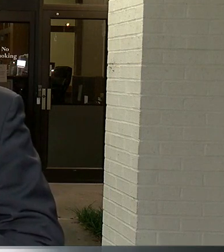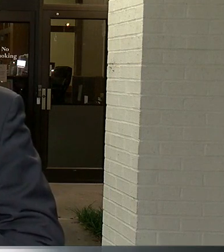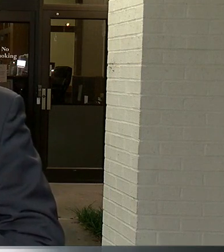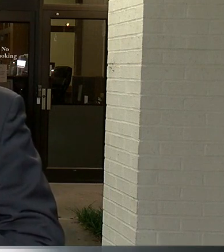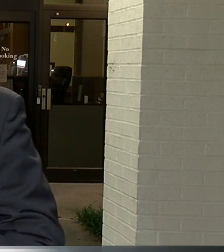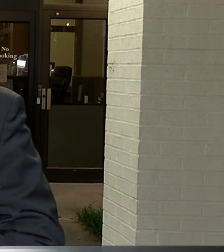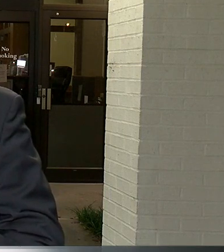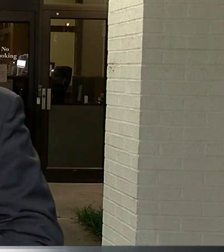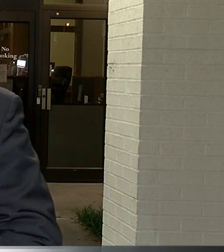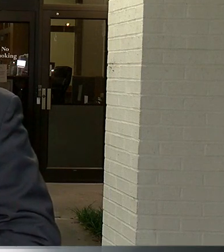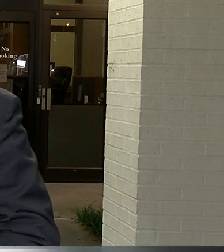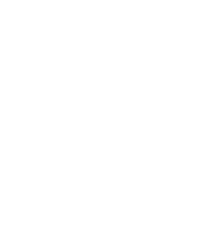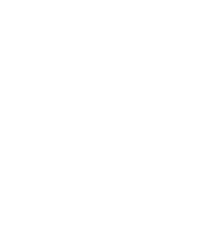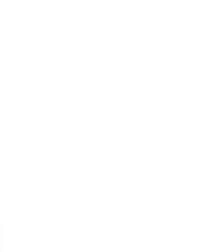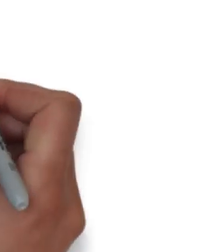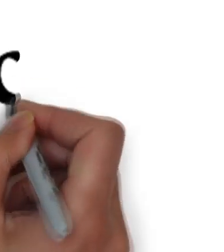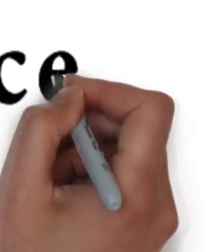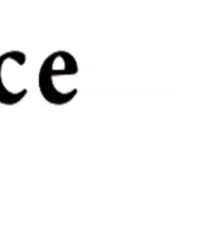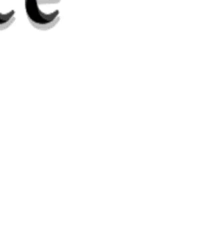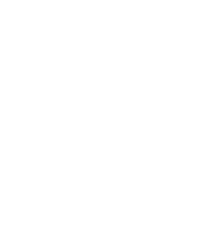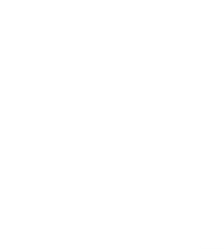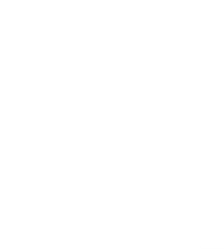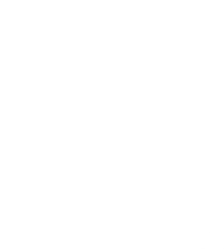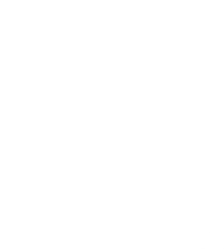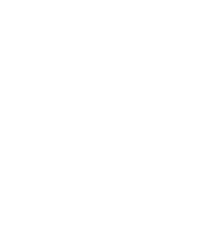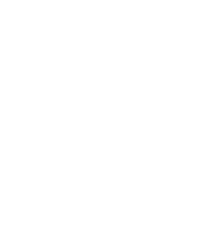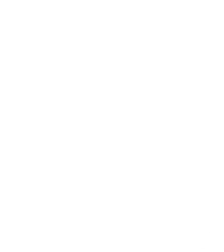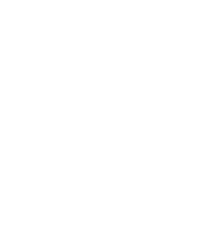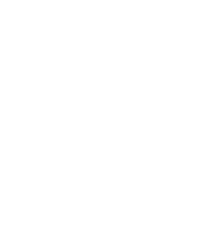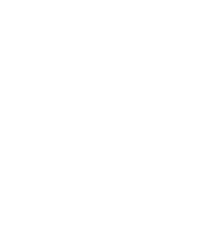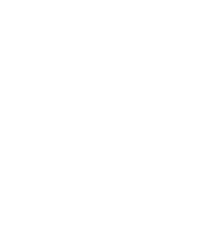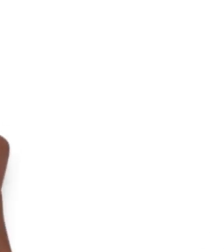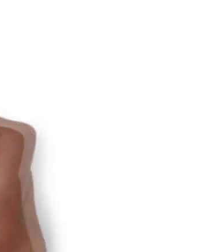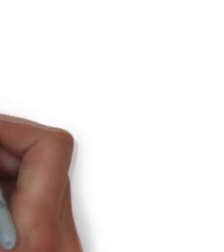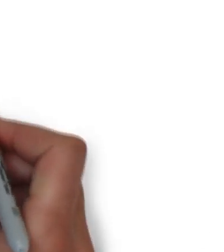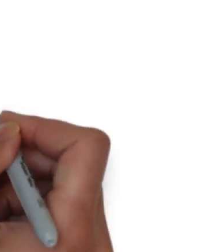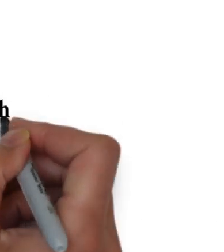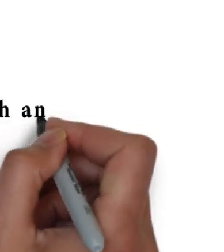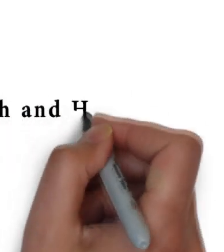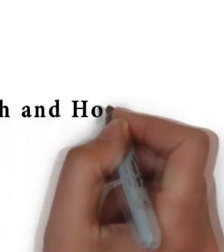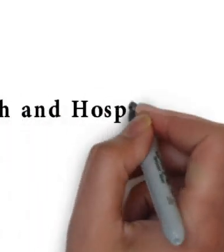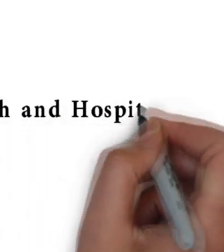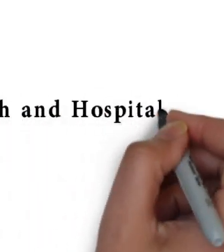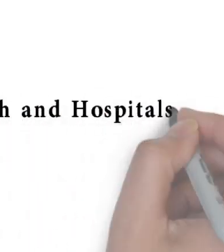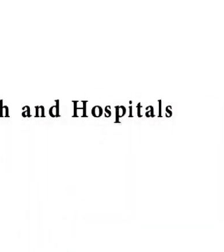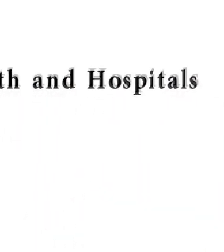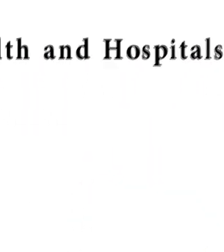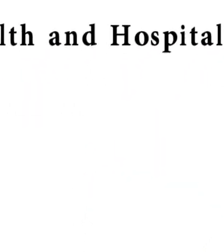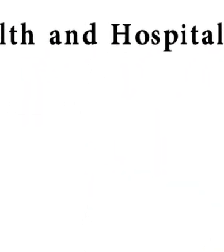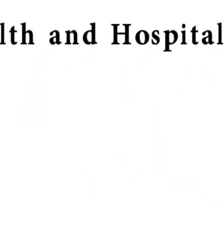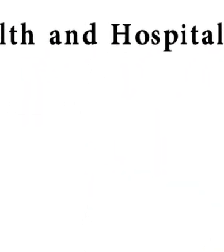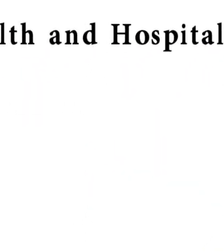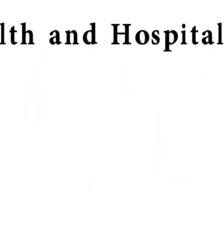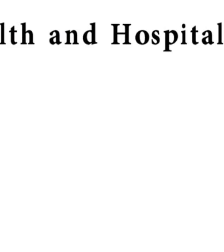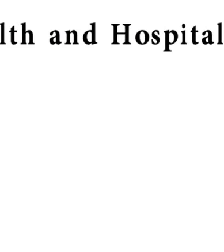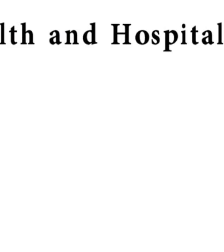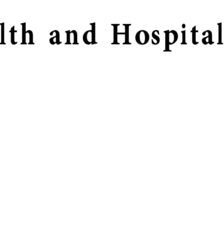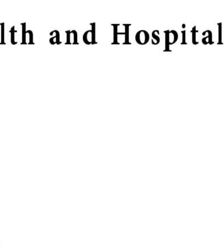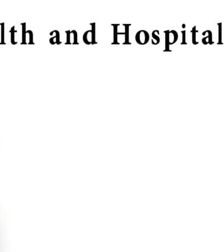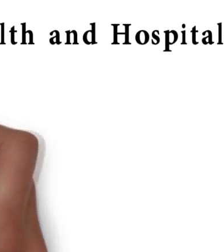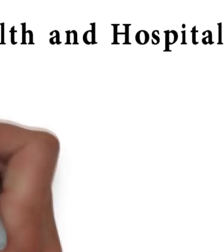where those clusters are. At the advice of the Louisiana Department of Health and the Parish Medical Task Force, Mayor-President Josh Guillory